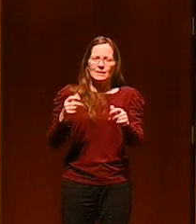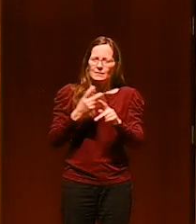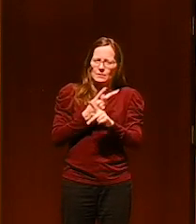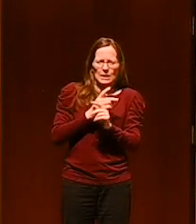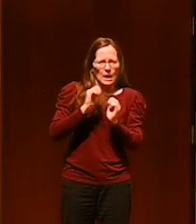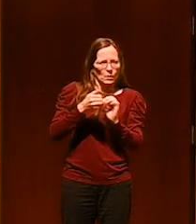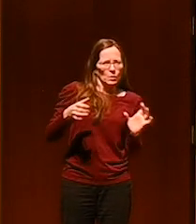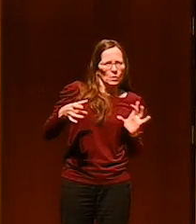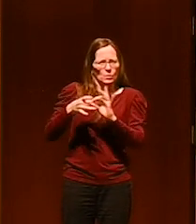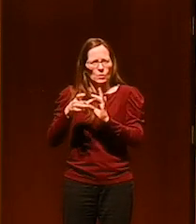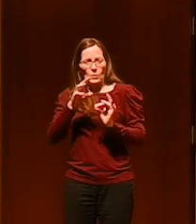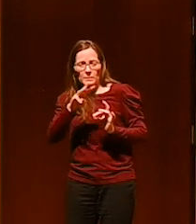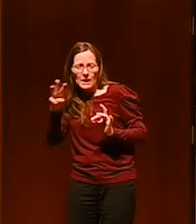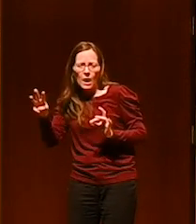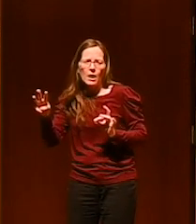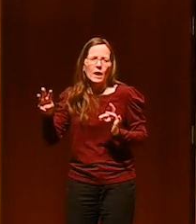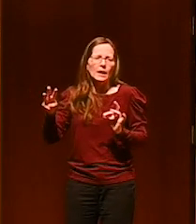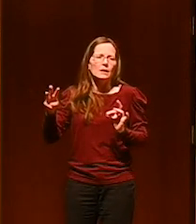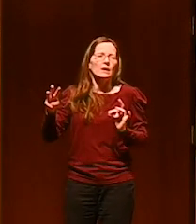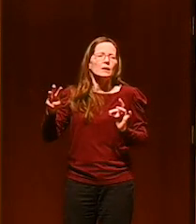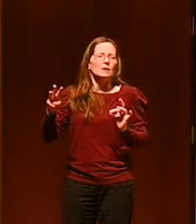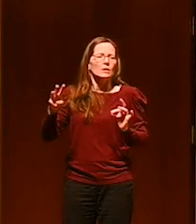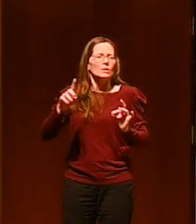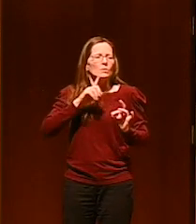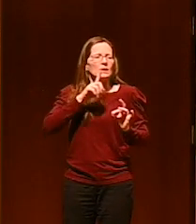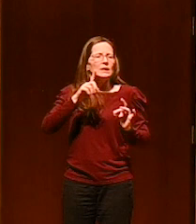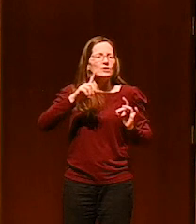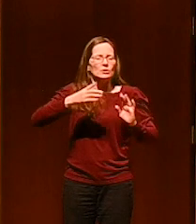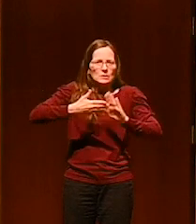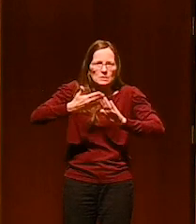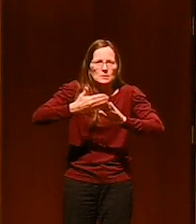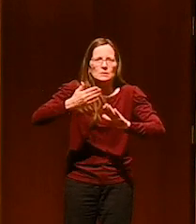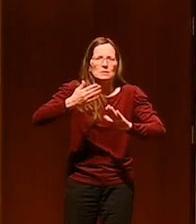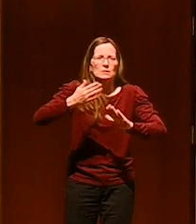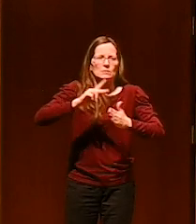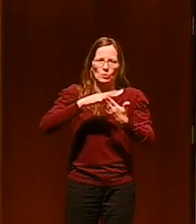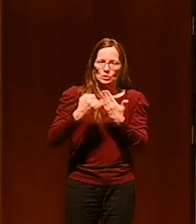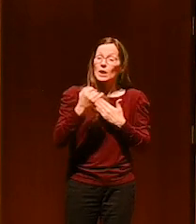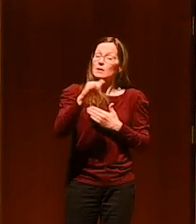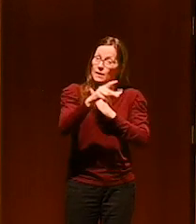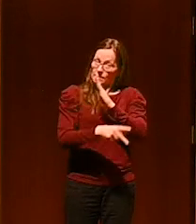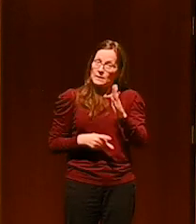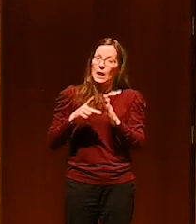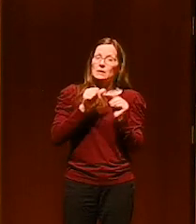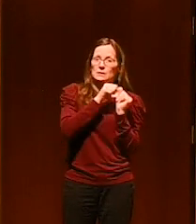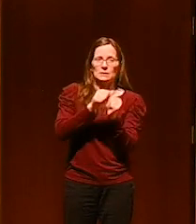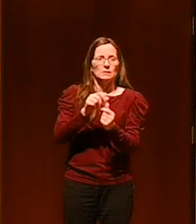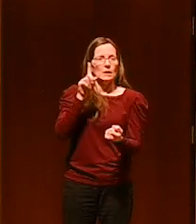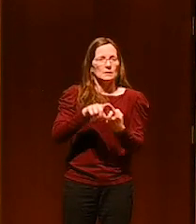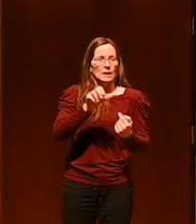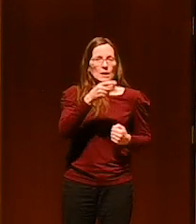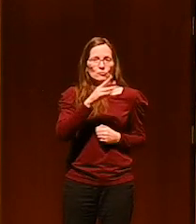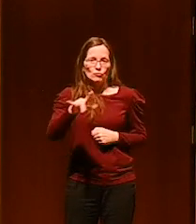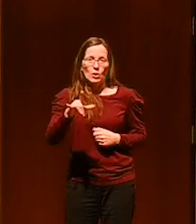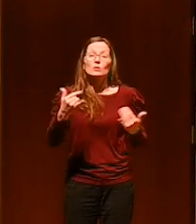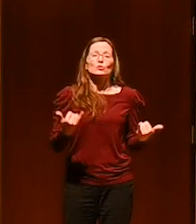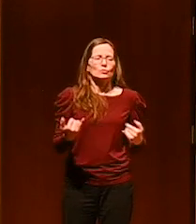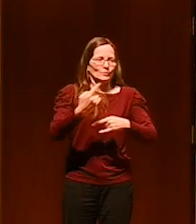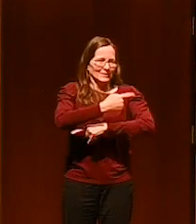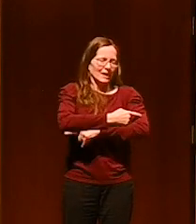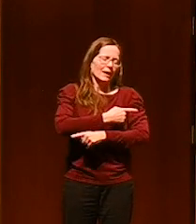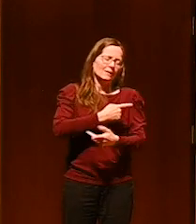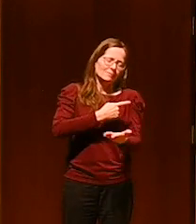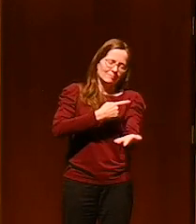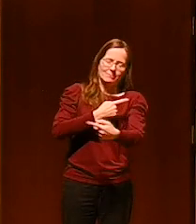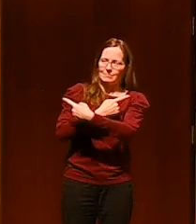just mobilizing the project. So this phase is going to be running until April. We'll be assembling our steering committee today, like Colleen